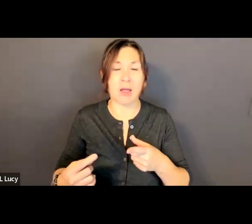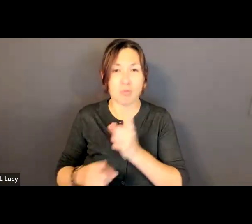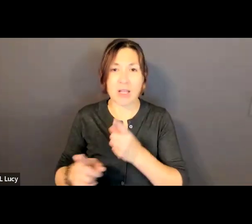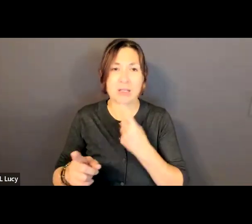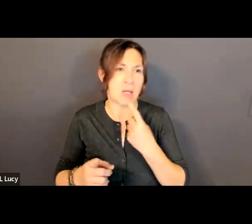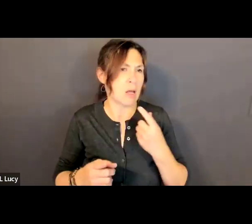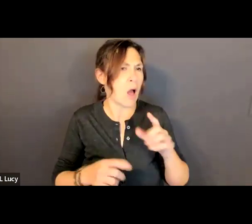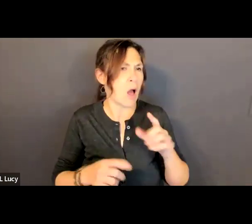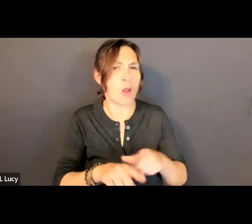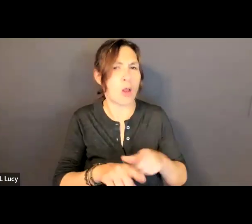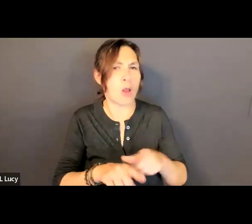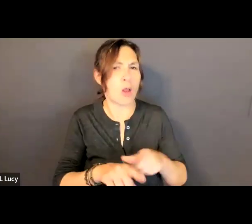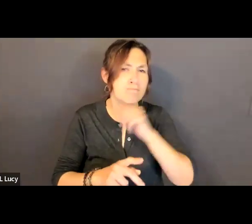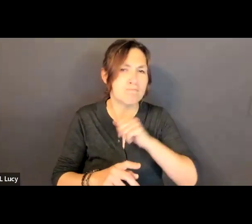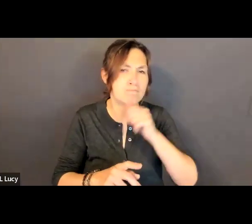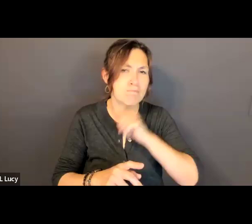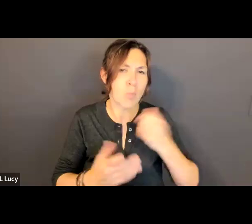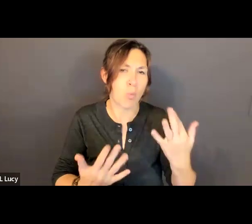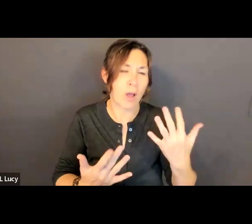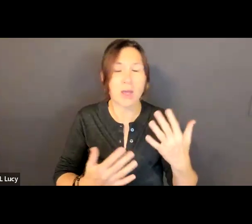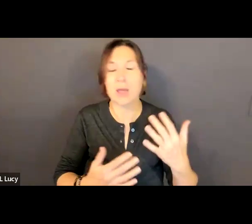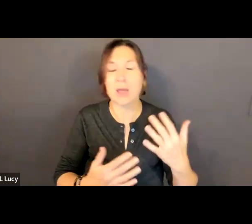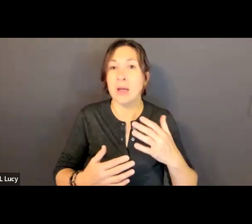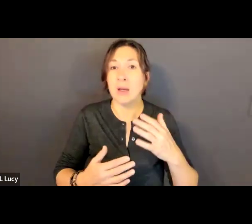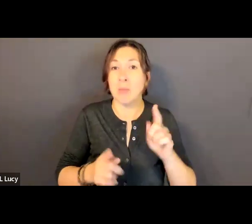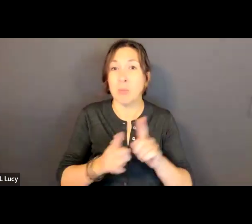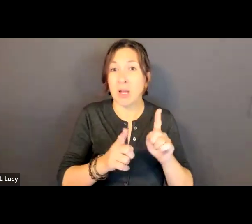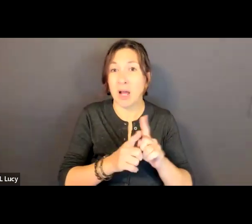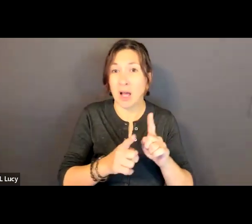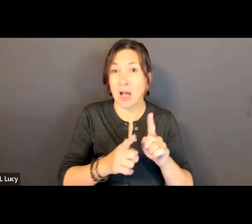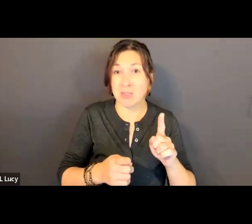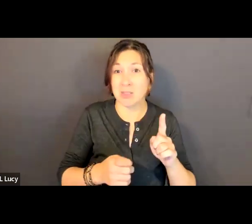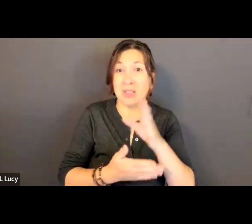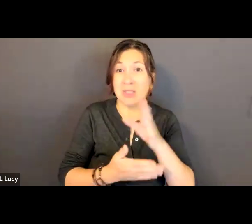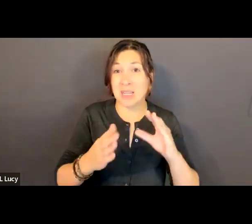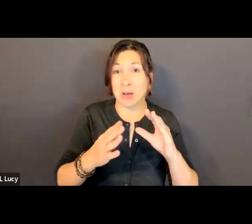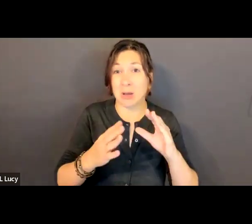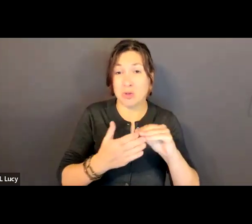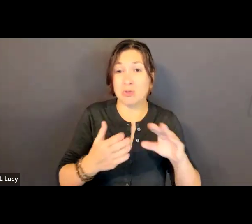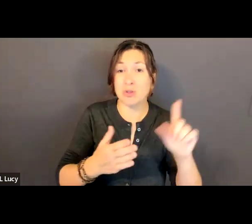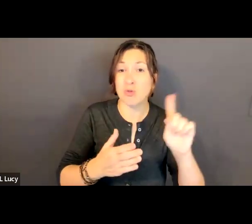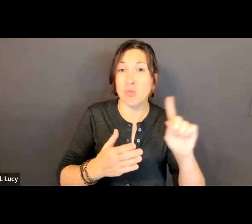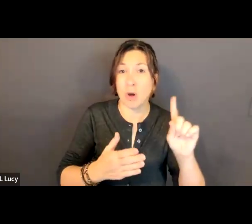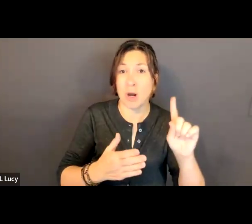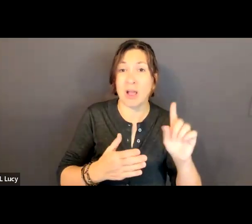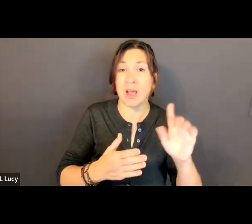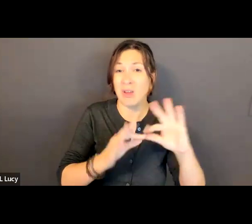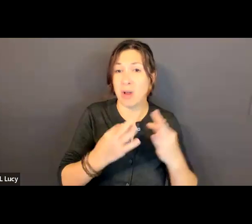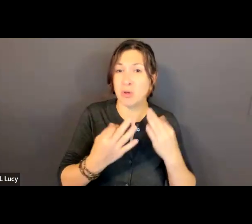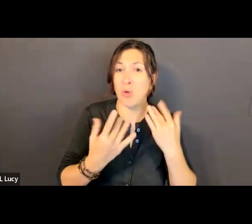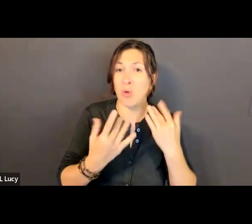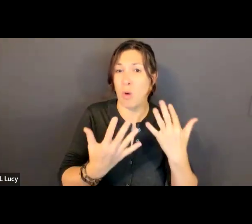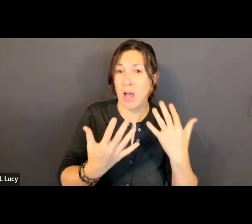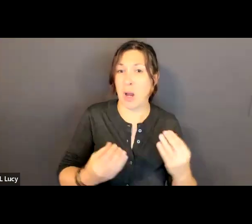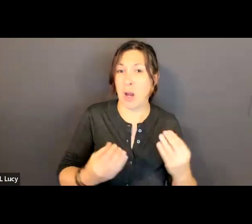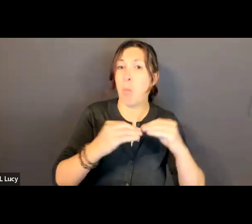also be serious that there are certain students whose families are waiting longer than others in our system. Yeah, generations